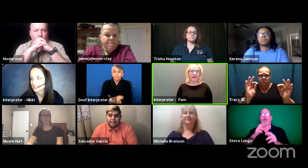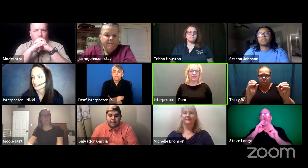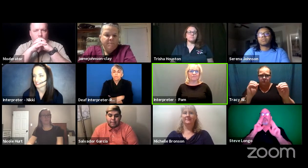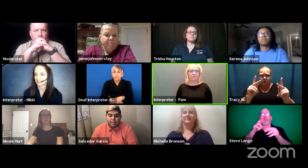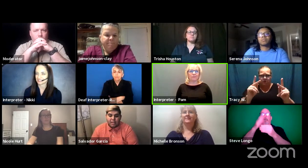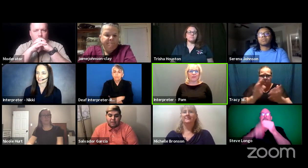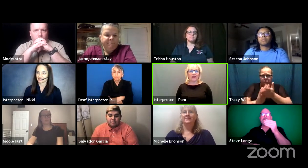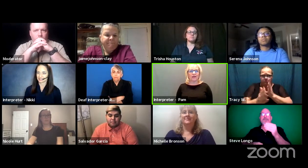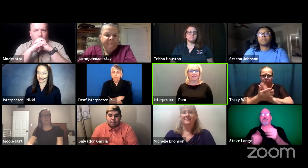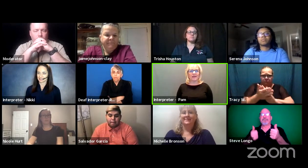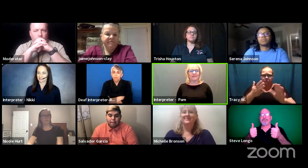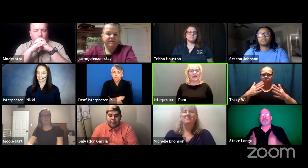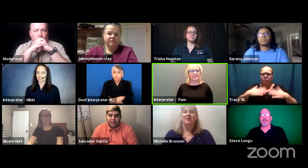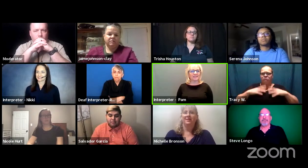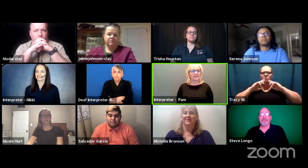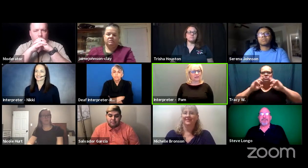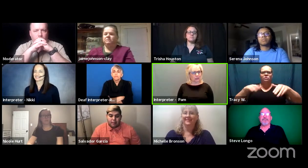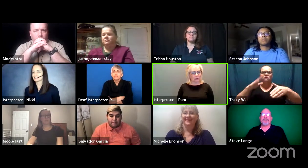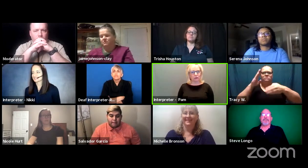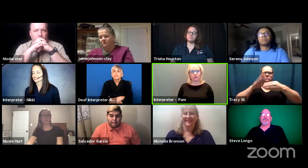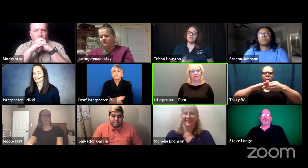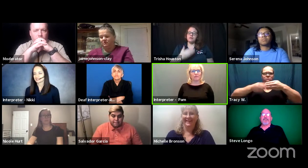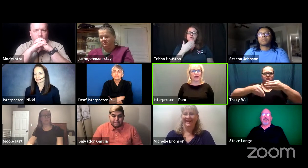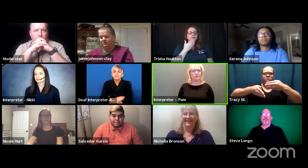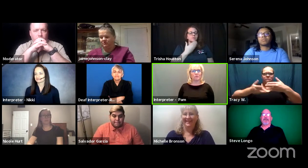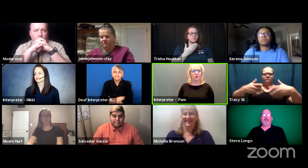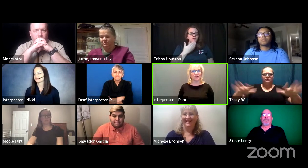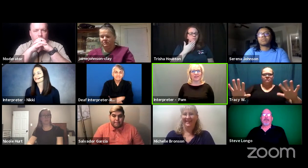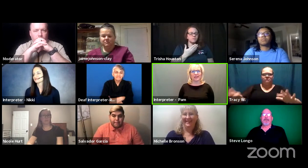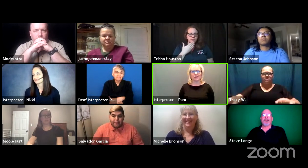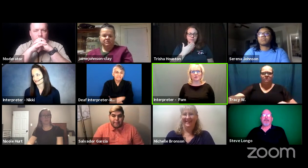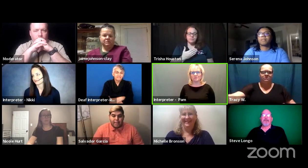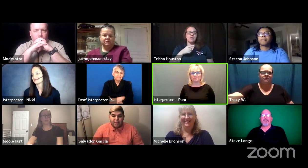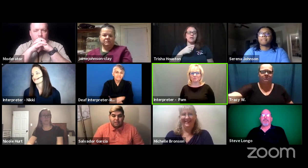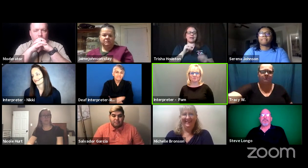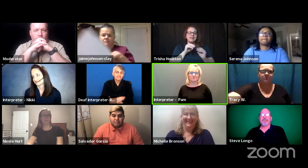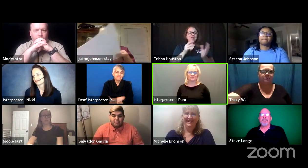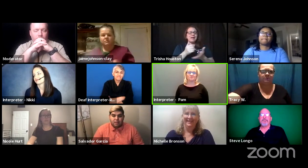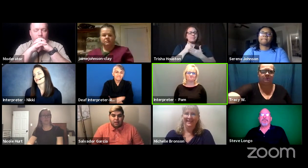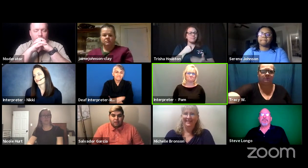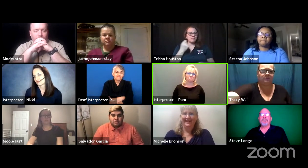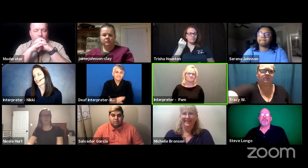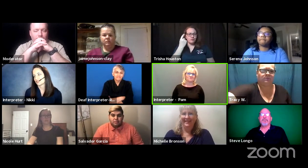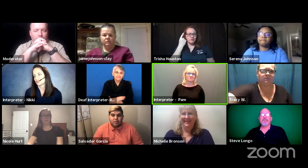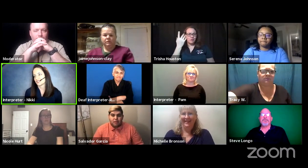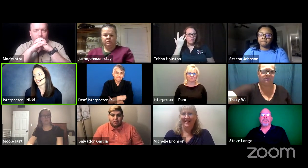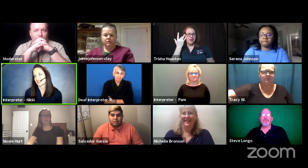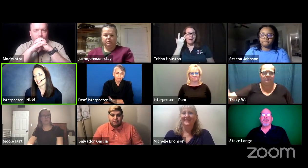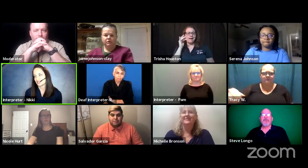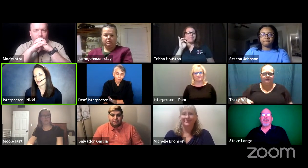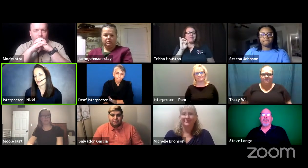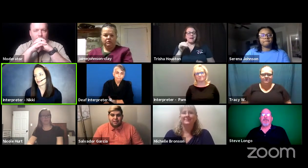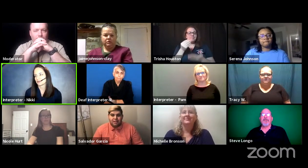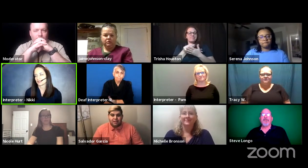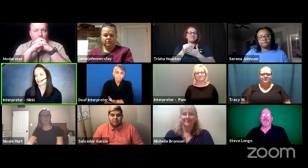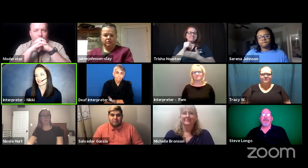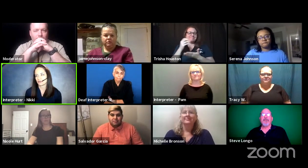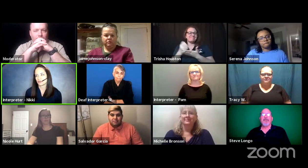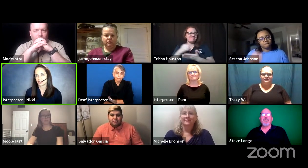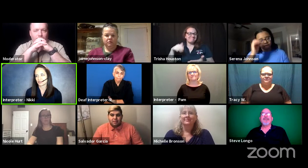Okay, then that is conclusion of my report. Thank you. Trisha's saying thank you. It really is helpful to